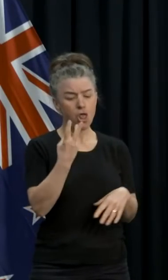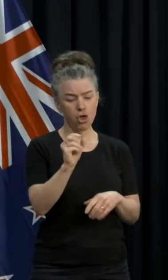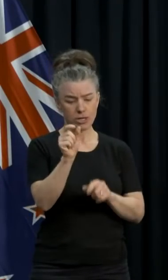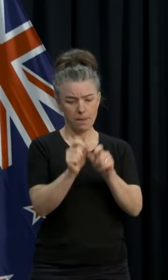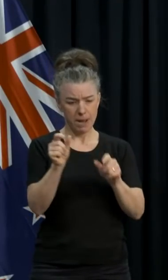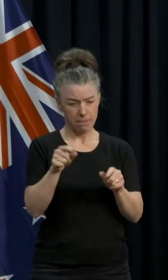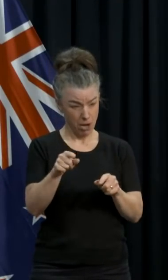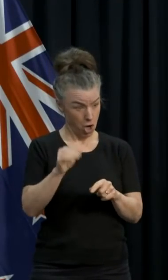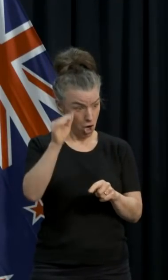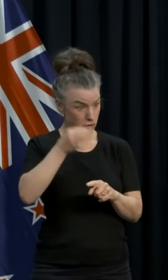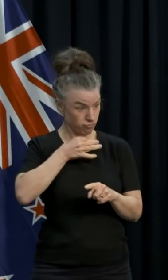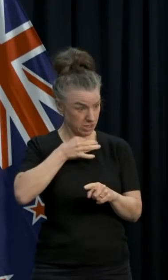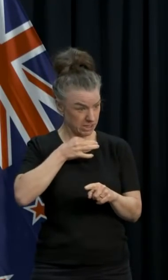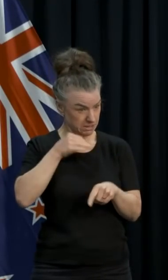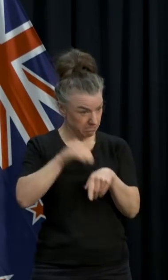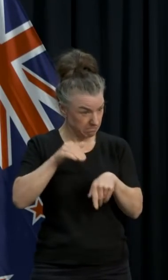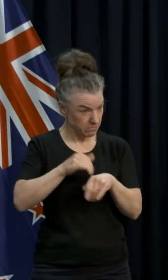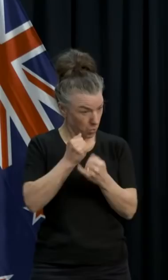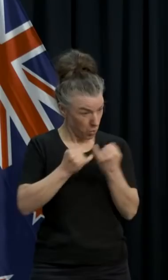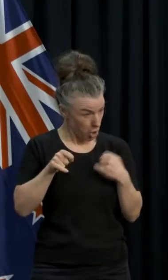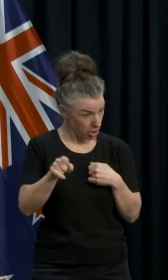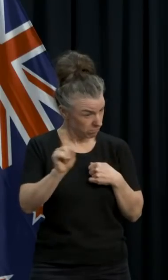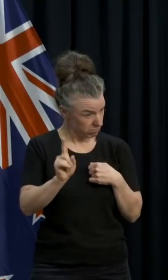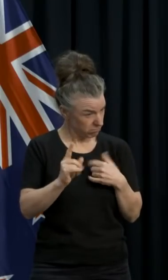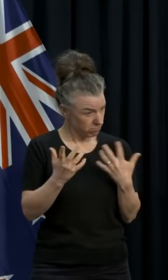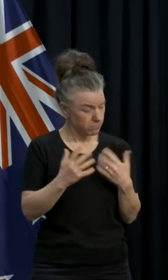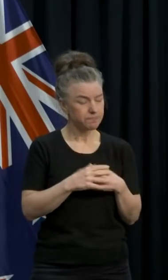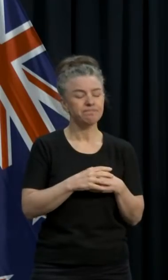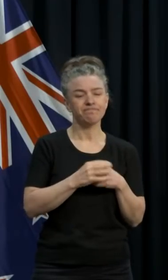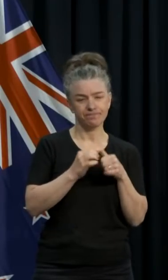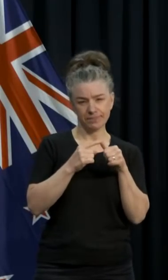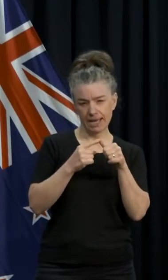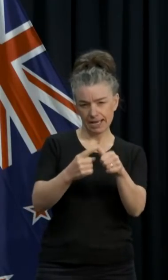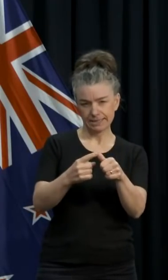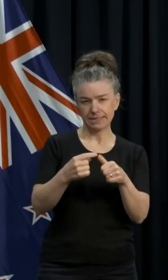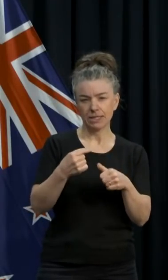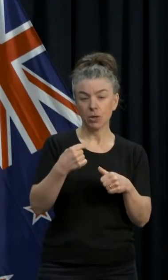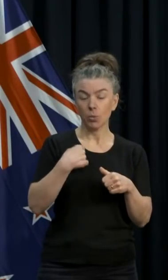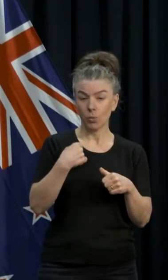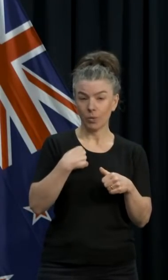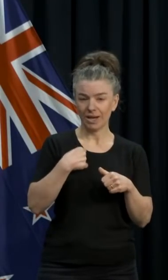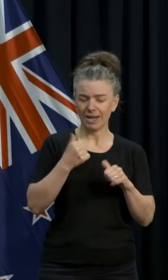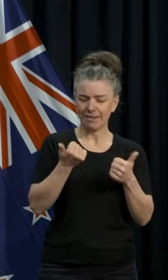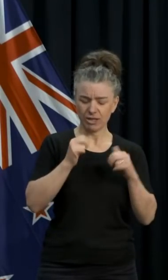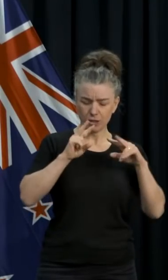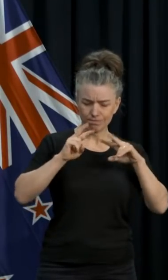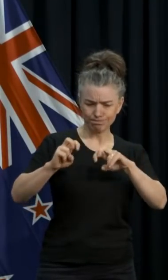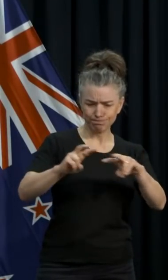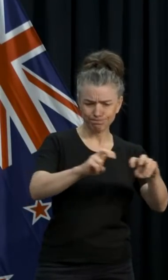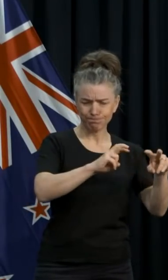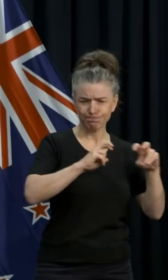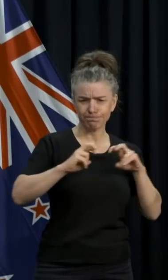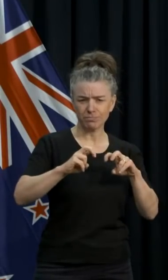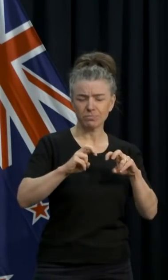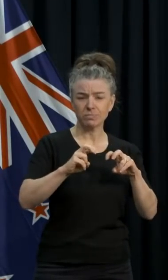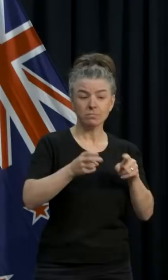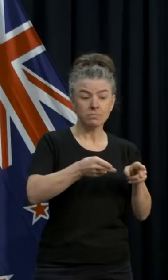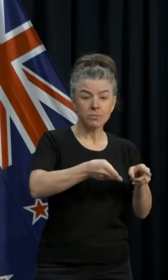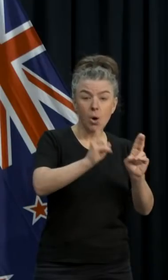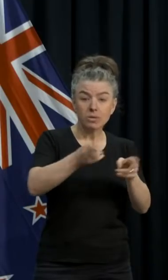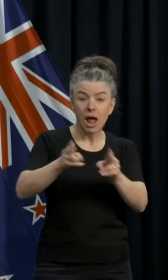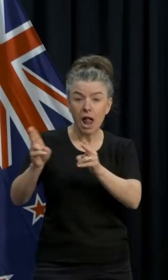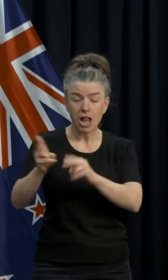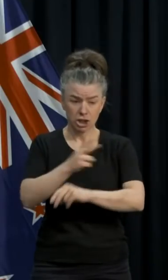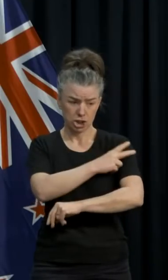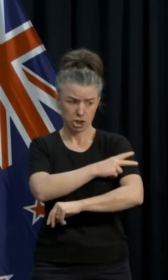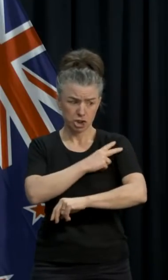are they deemed high risk? Look, part of what we have been doing is looking at the overall level of security around our managed isolation and quarantine